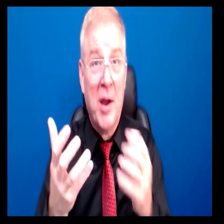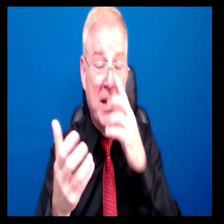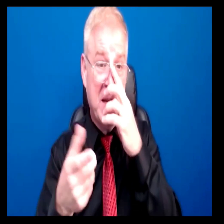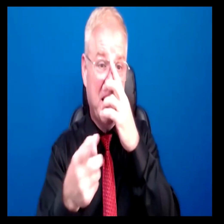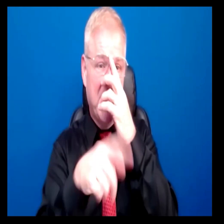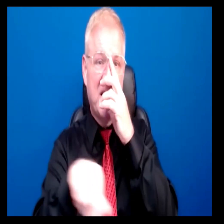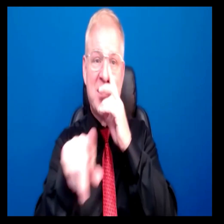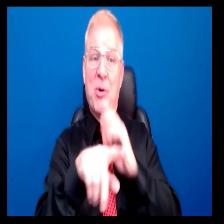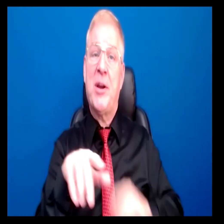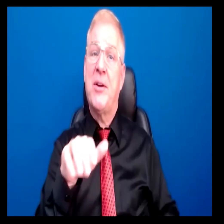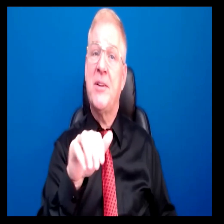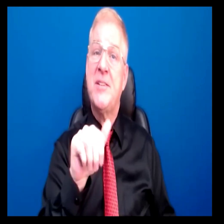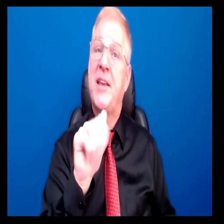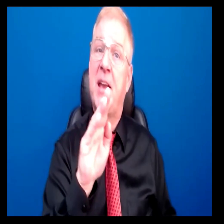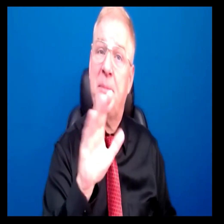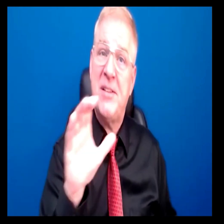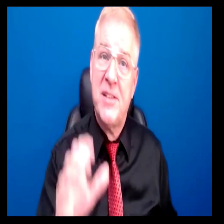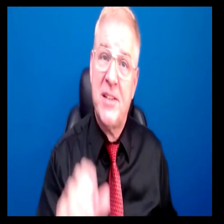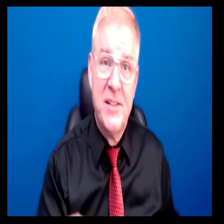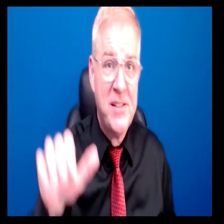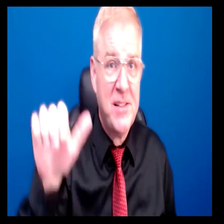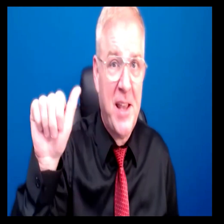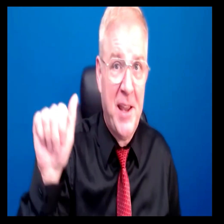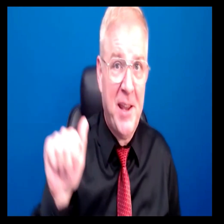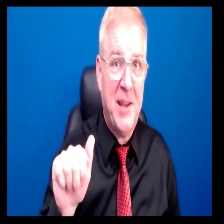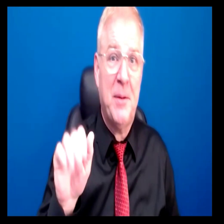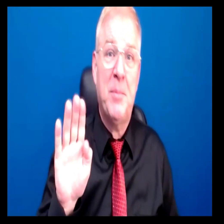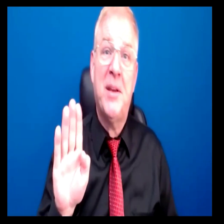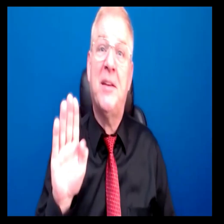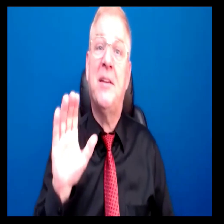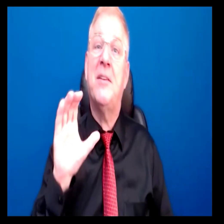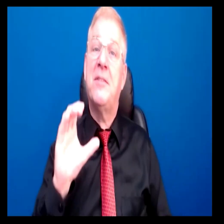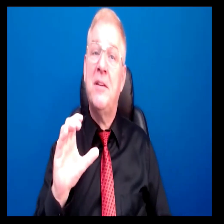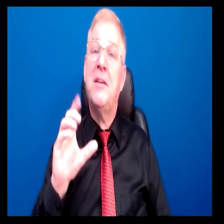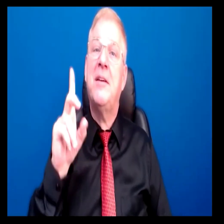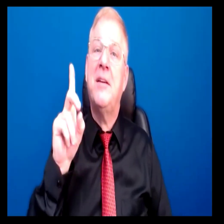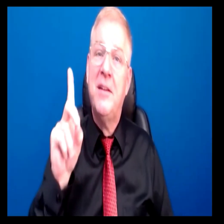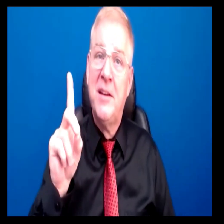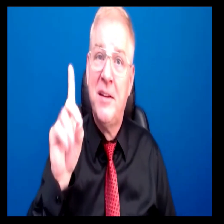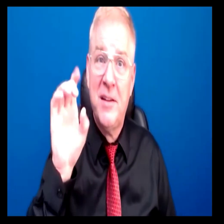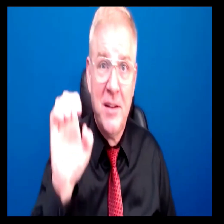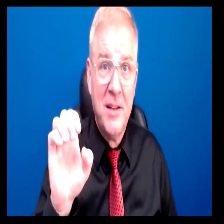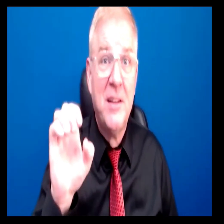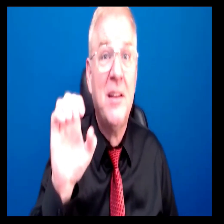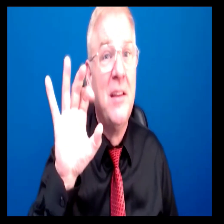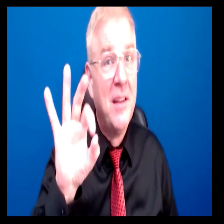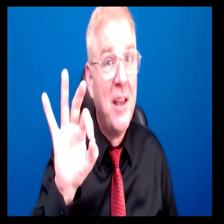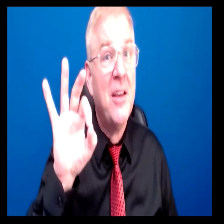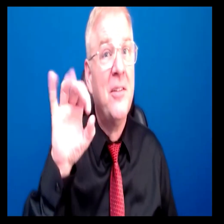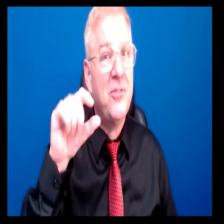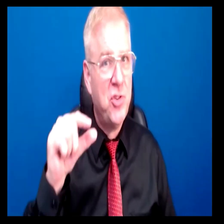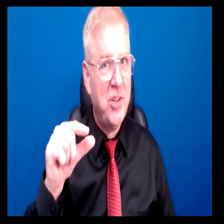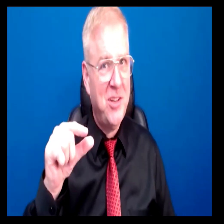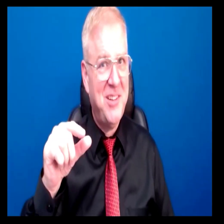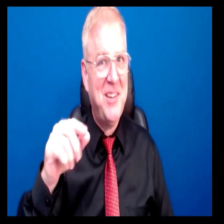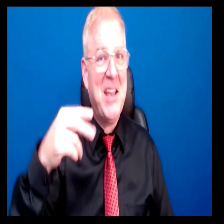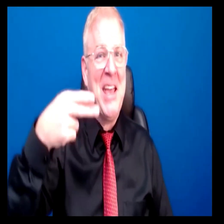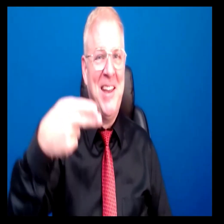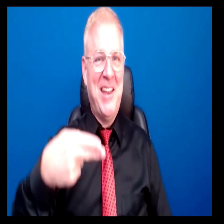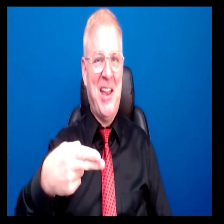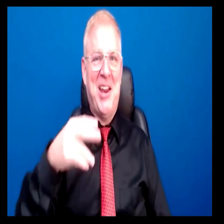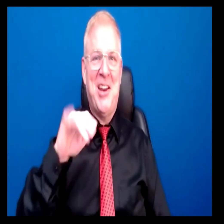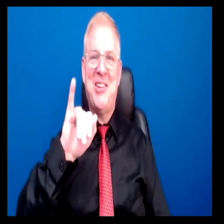if you want. So here's the ABCs. A, B, C, D, E, F,